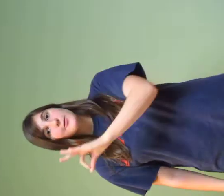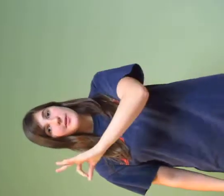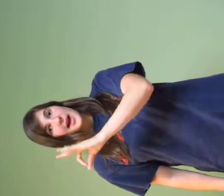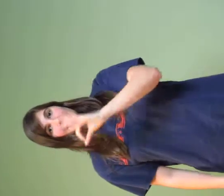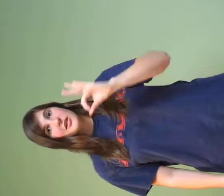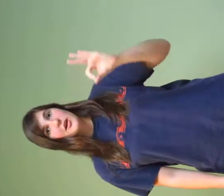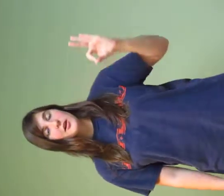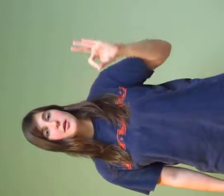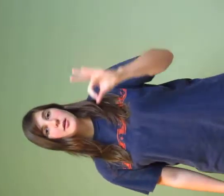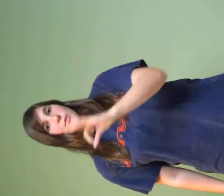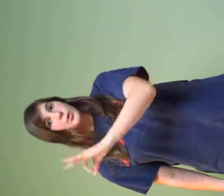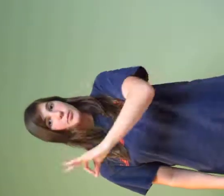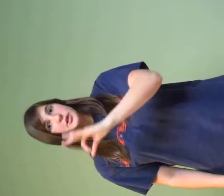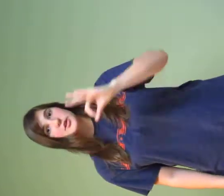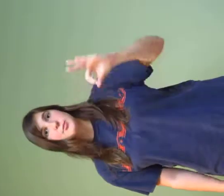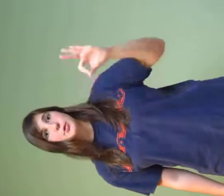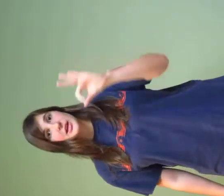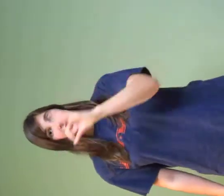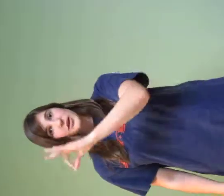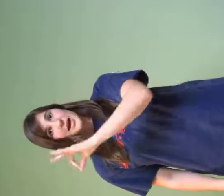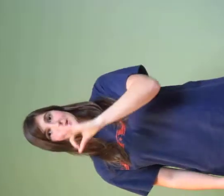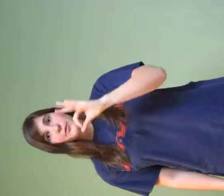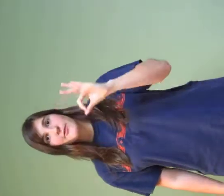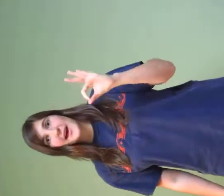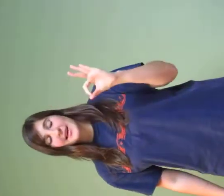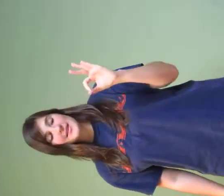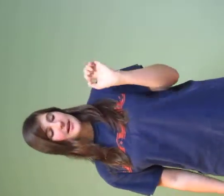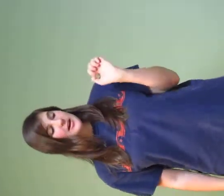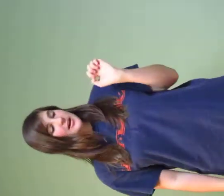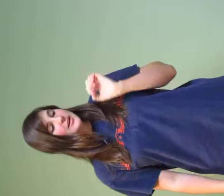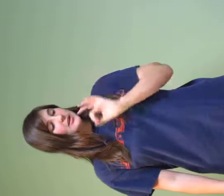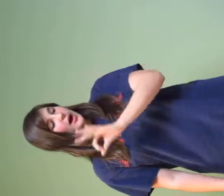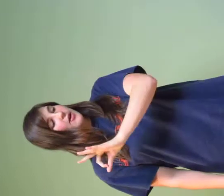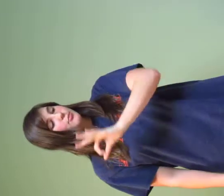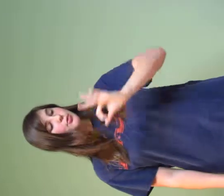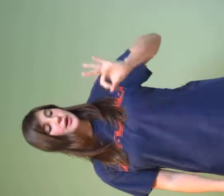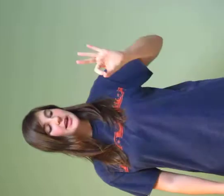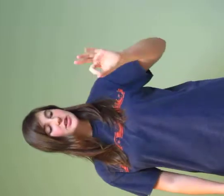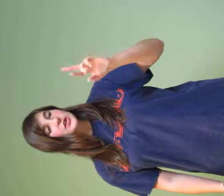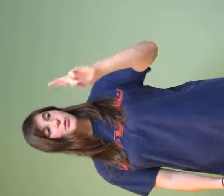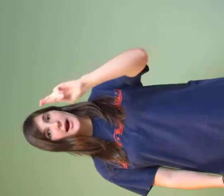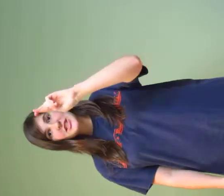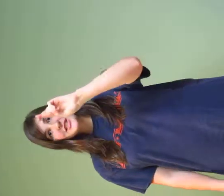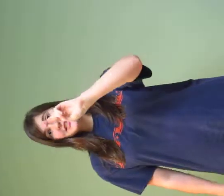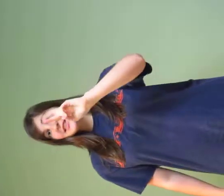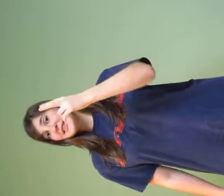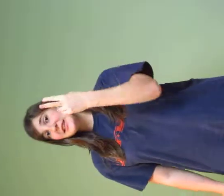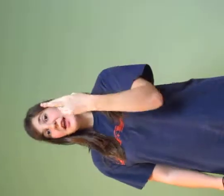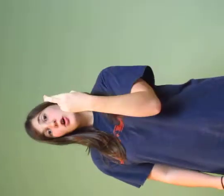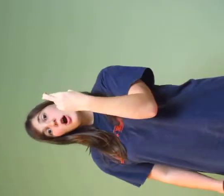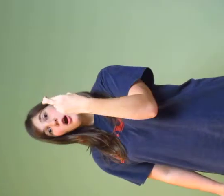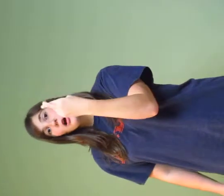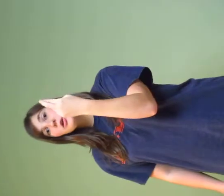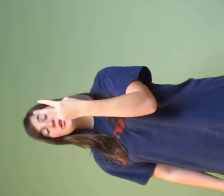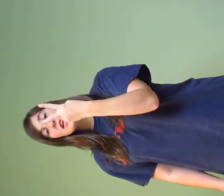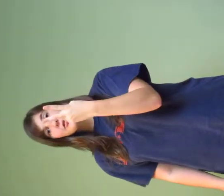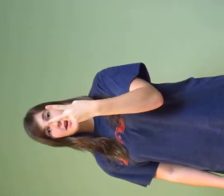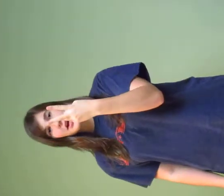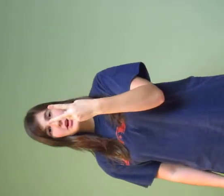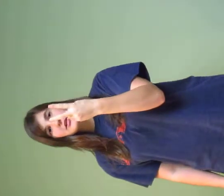faith when preachers preach, okay? So faith. So I have preached righteousness. This is the letter R. You take your fingers, your